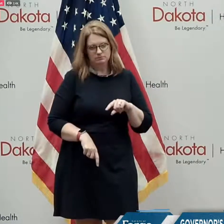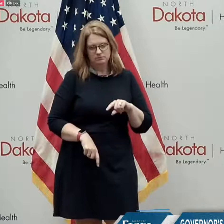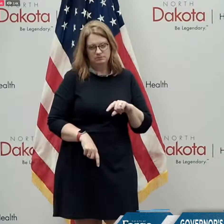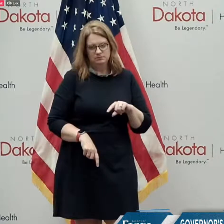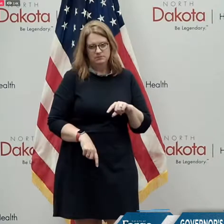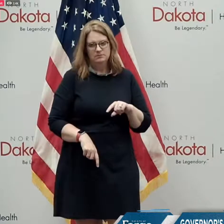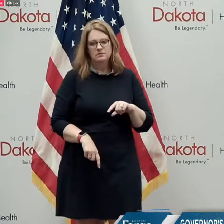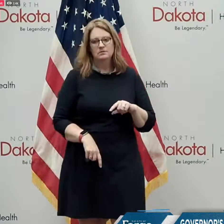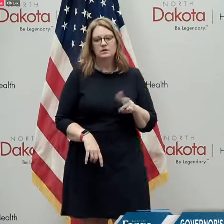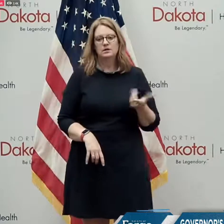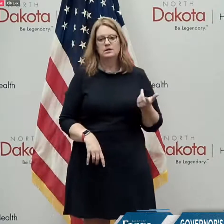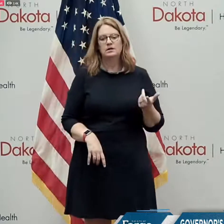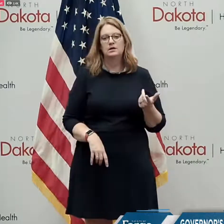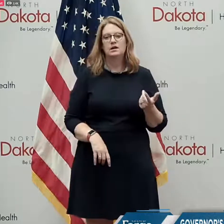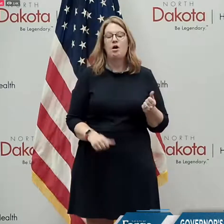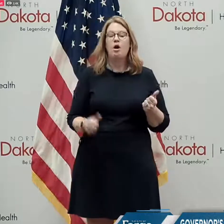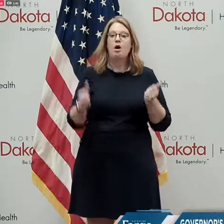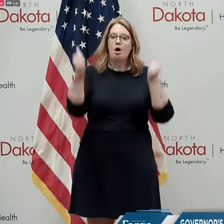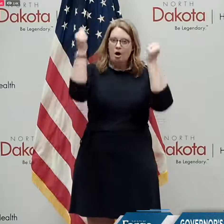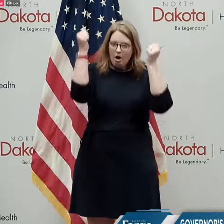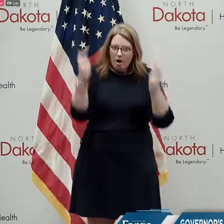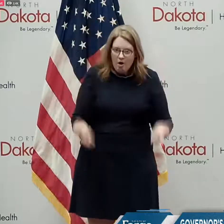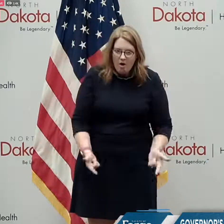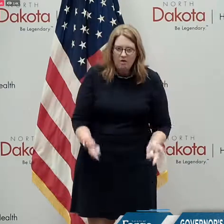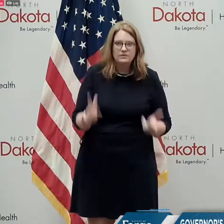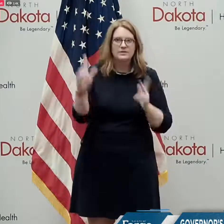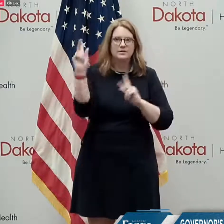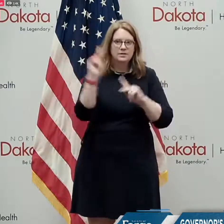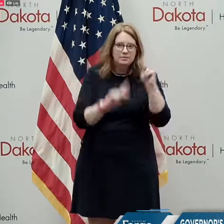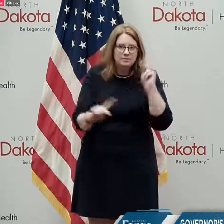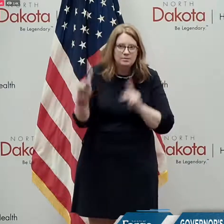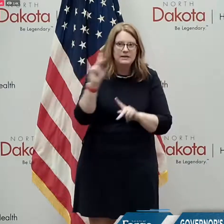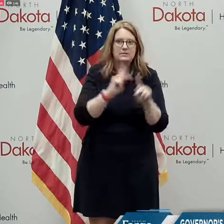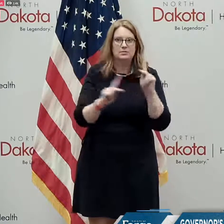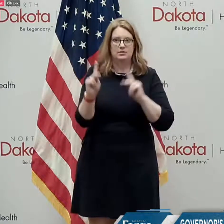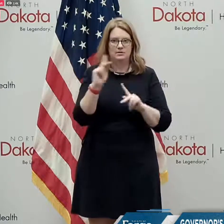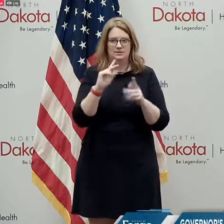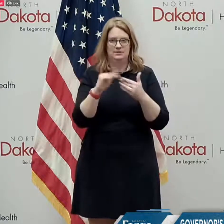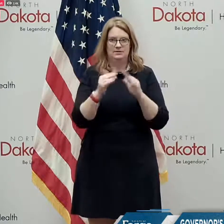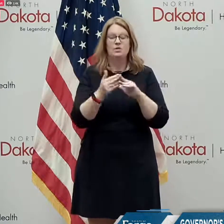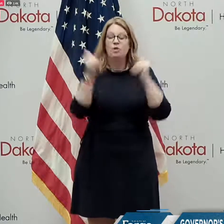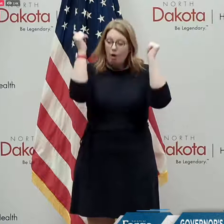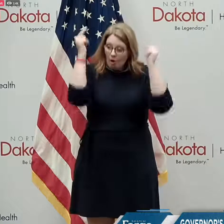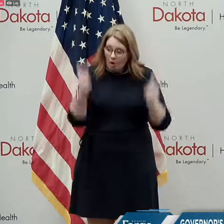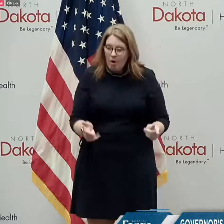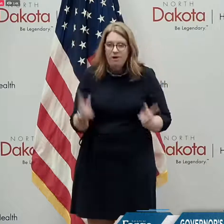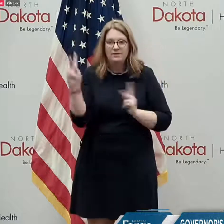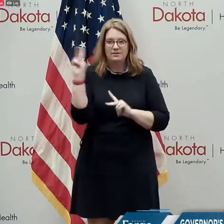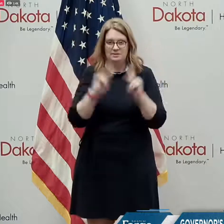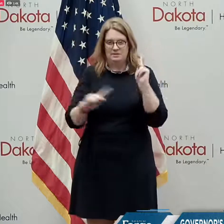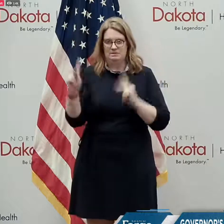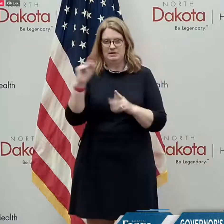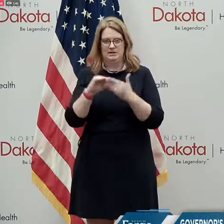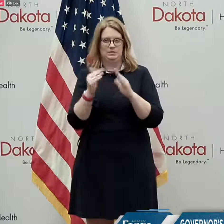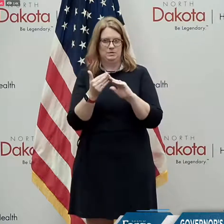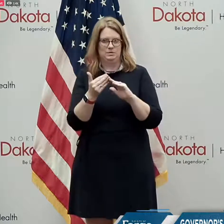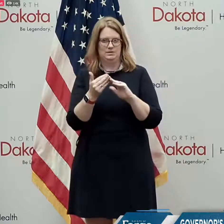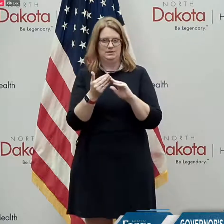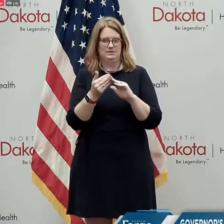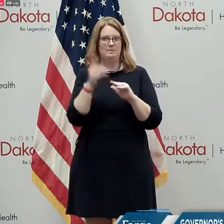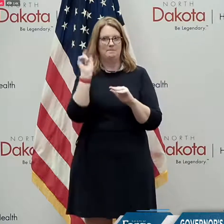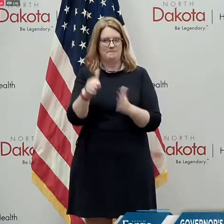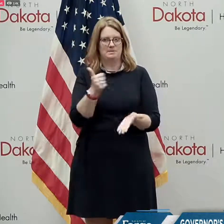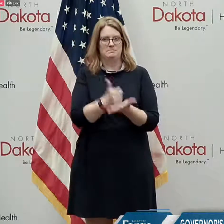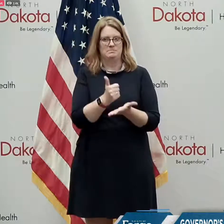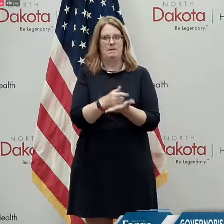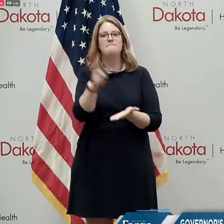We need each and every person in our communities to help us keep them in school. We